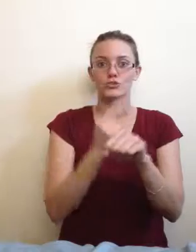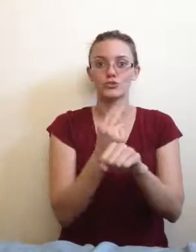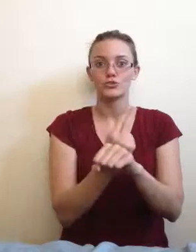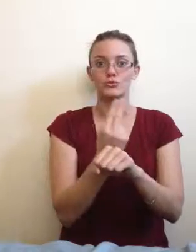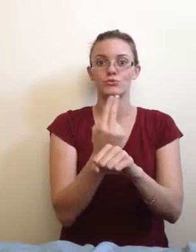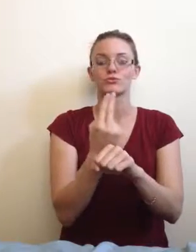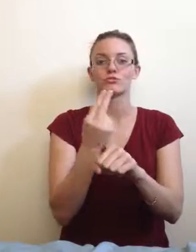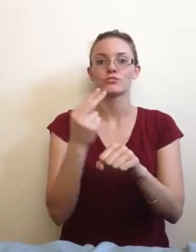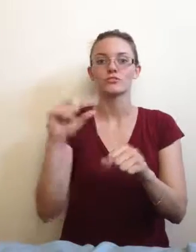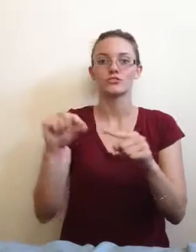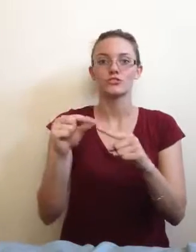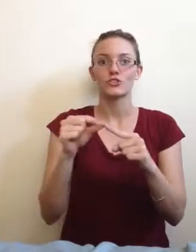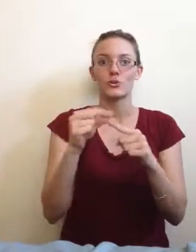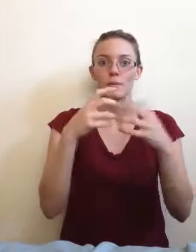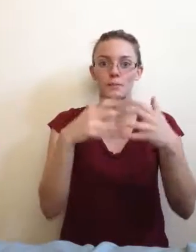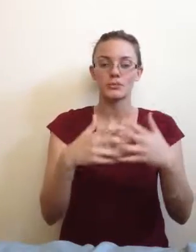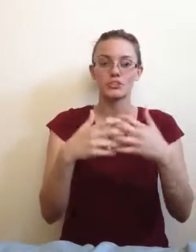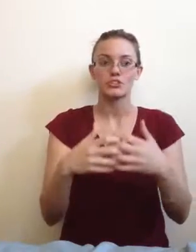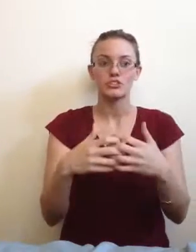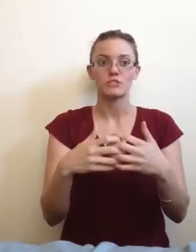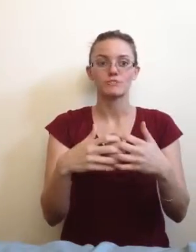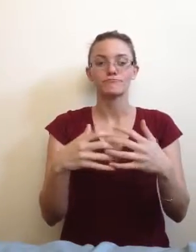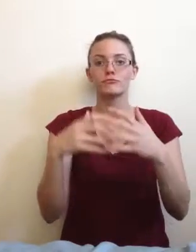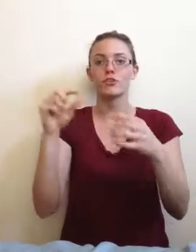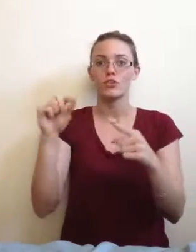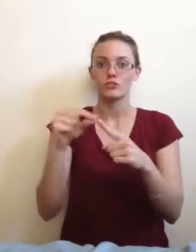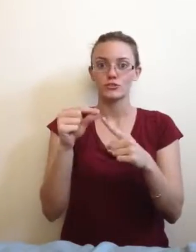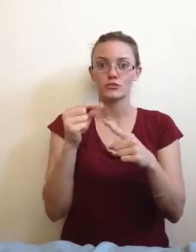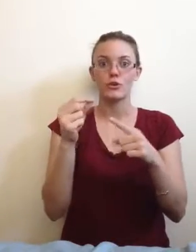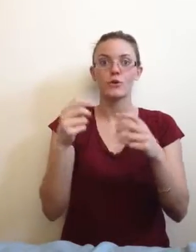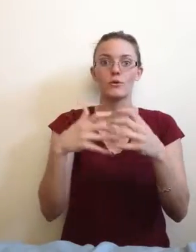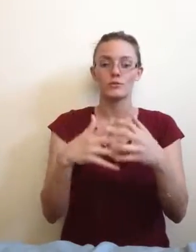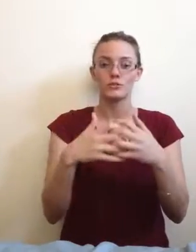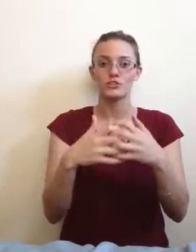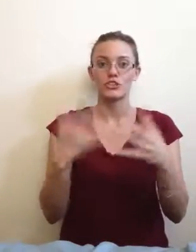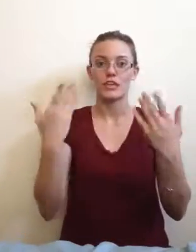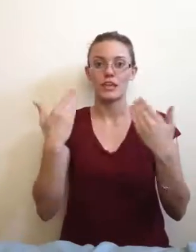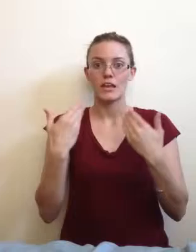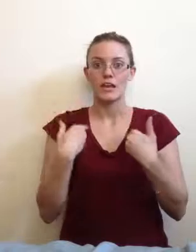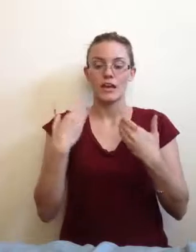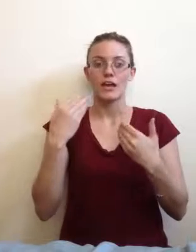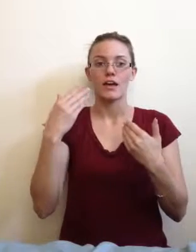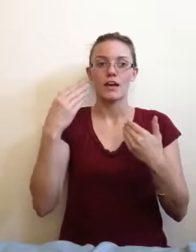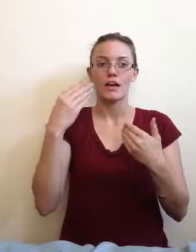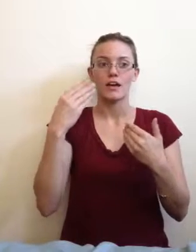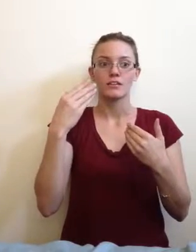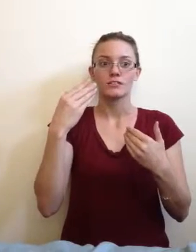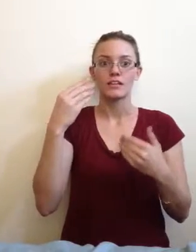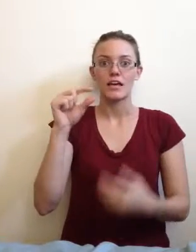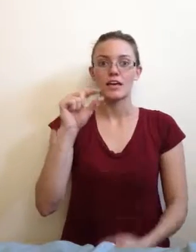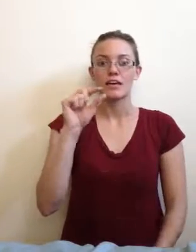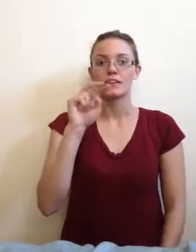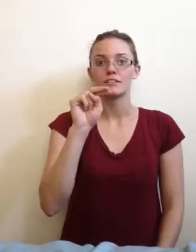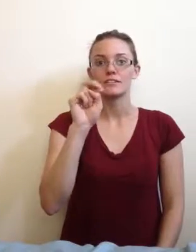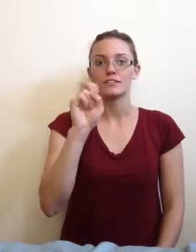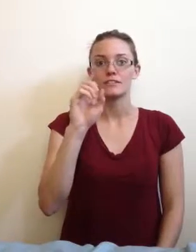wheel on the right. It has a needle and a needle foot